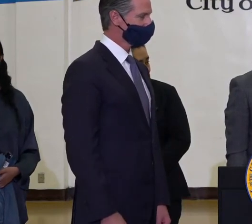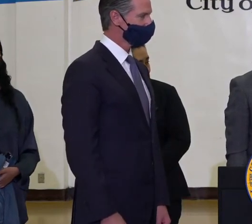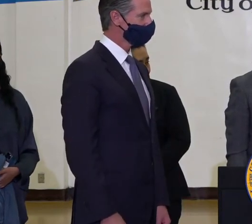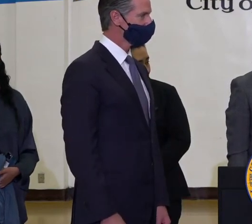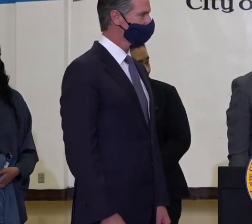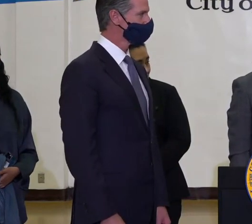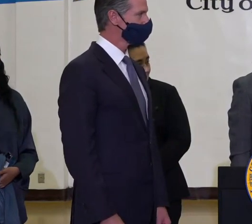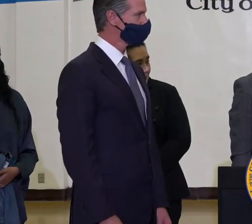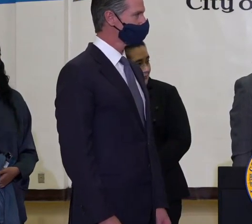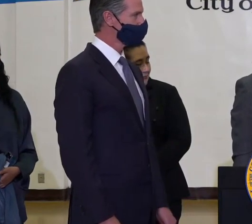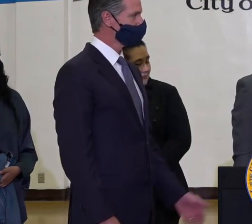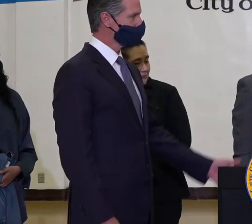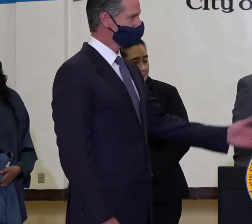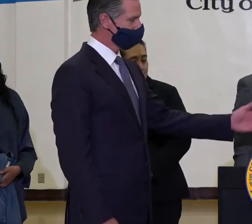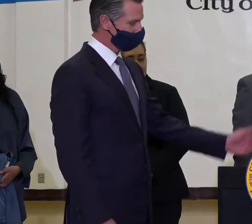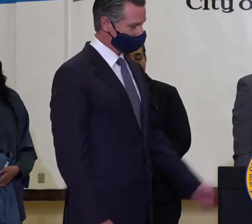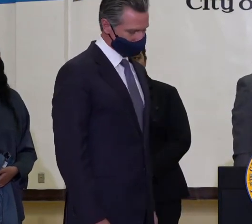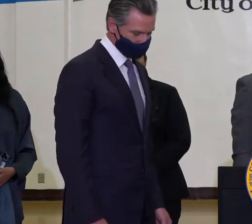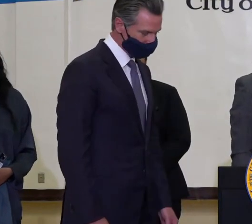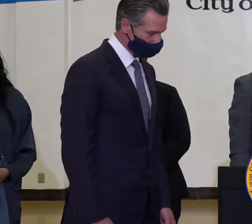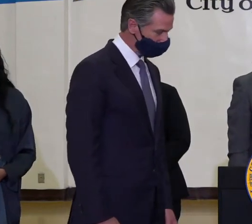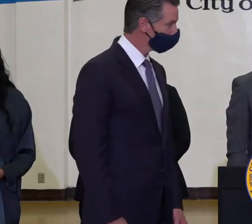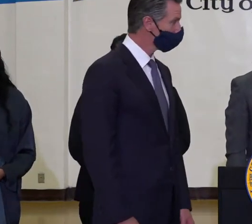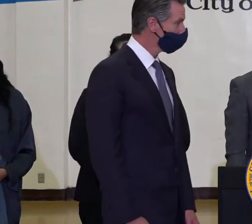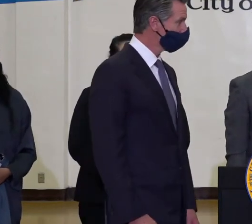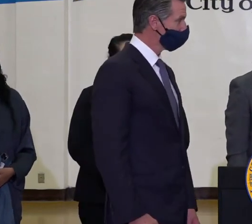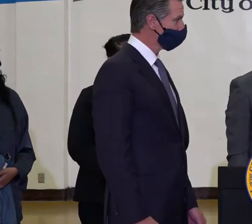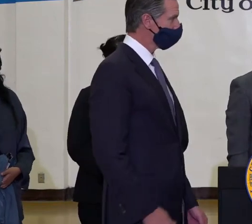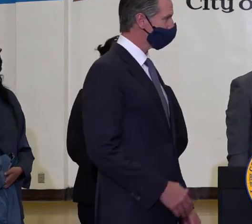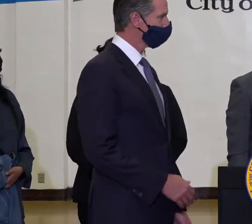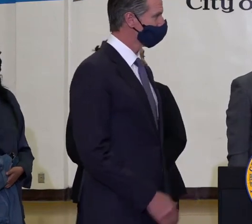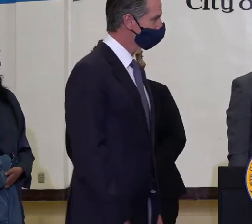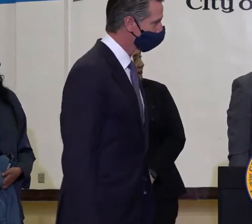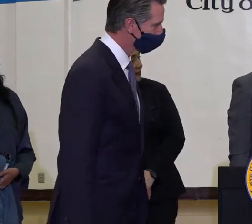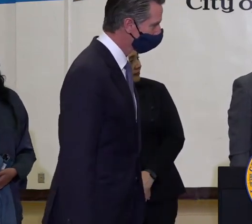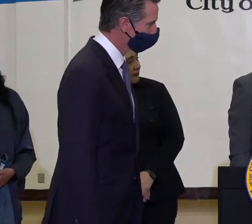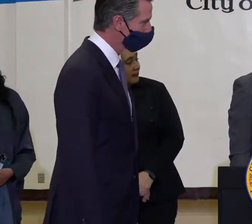somebody. Then let Quinto. yeah.